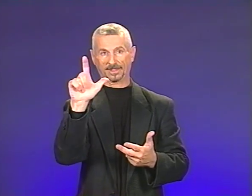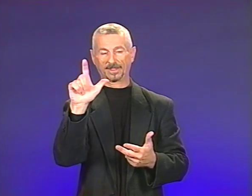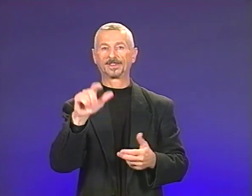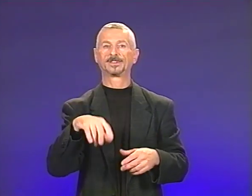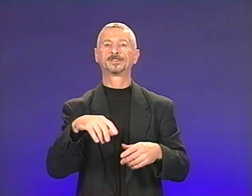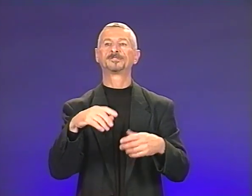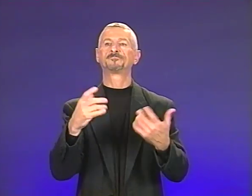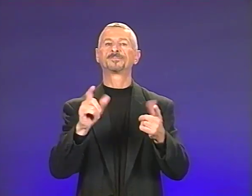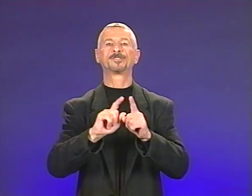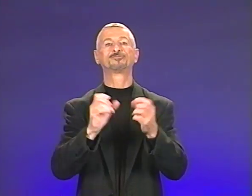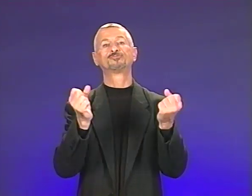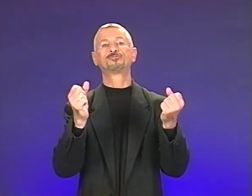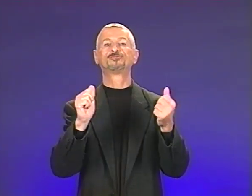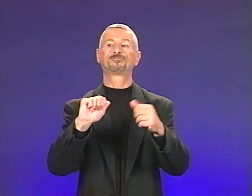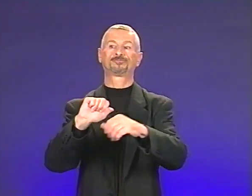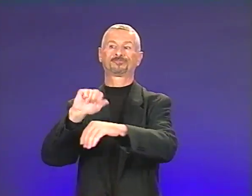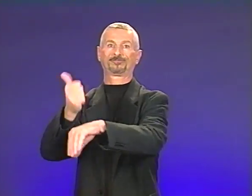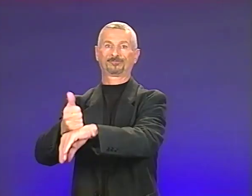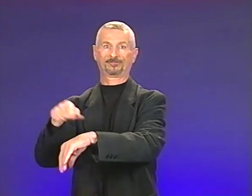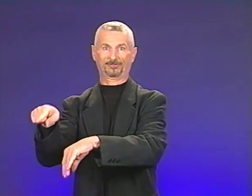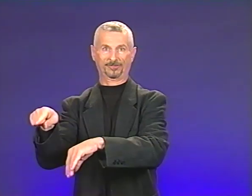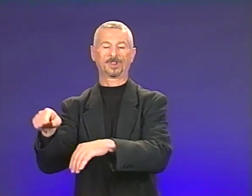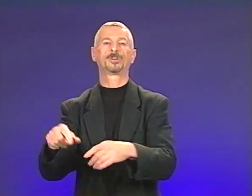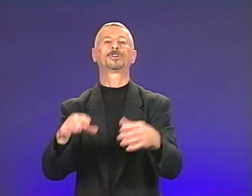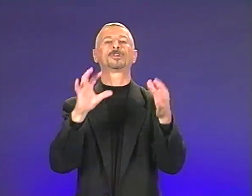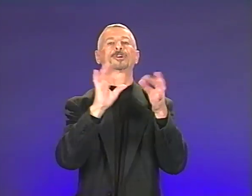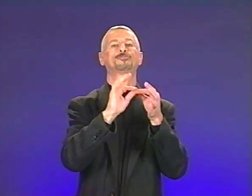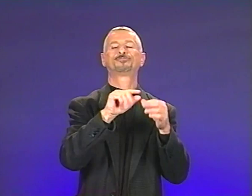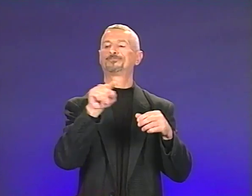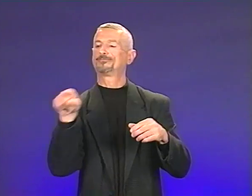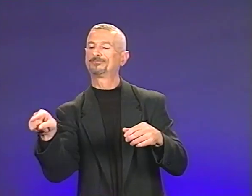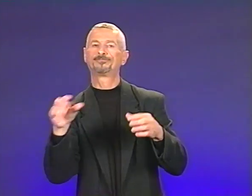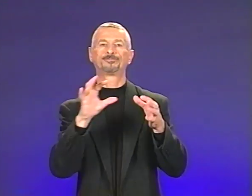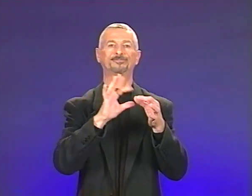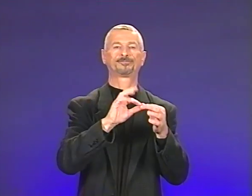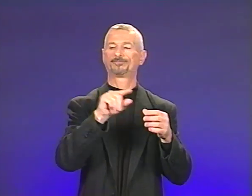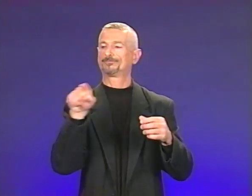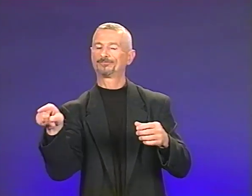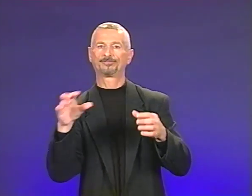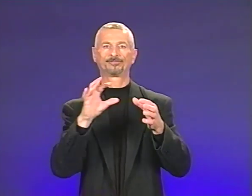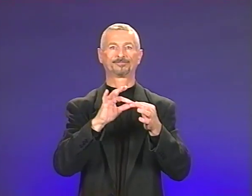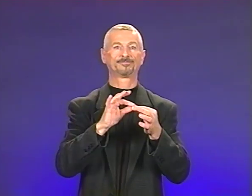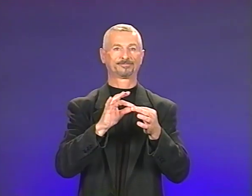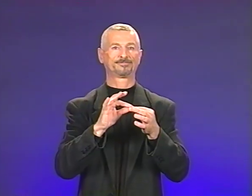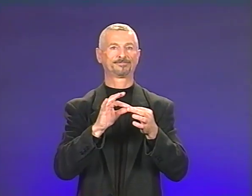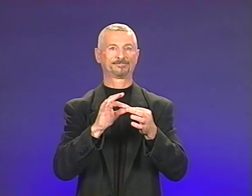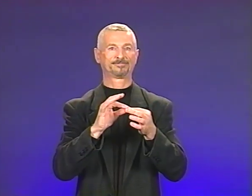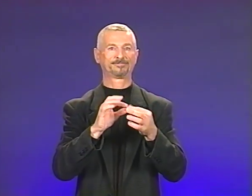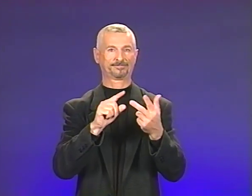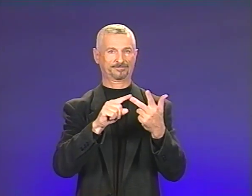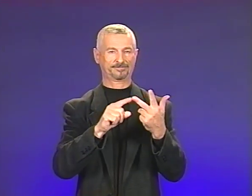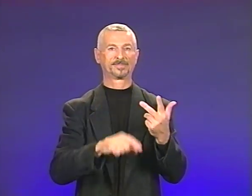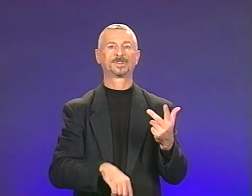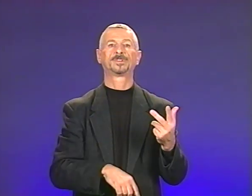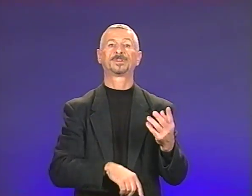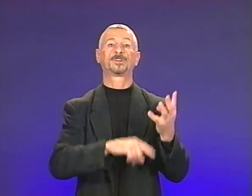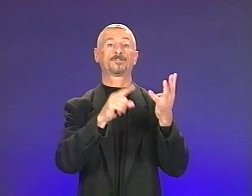Space is also used for referential functions. In conversation, a location in space is established for a nominal and then referred to using